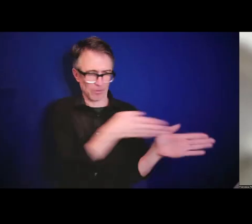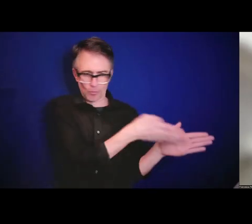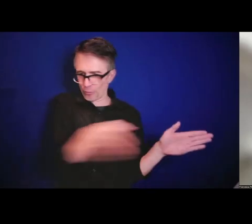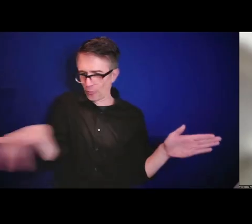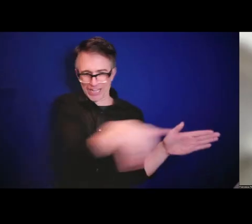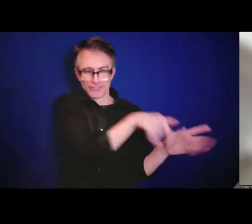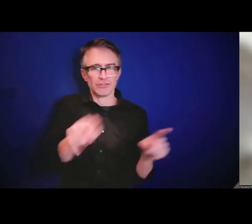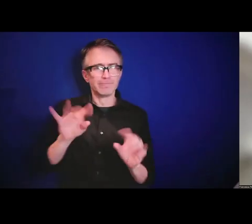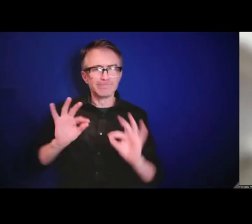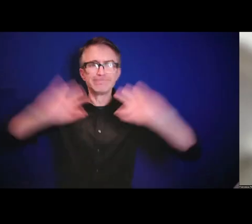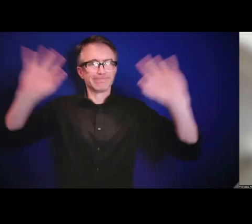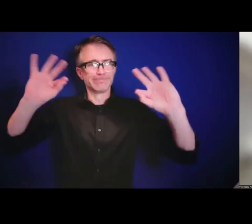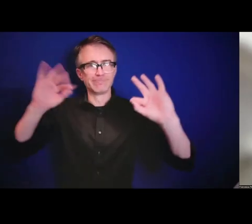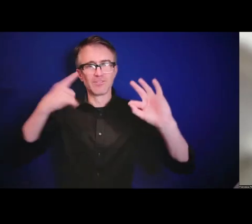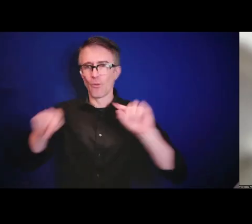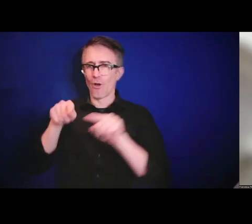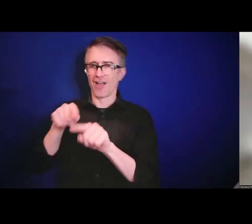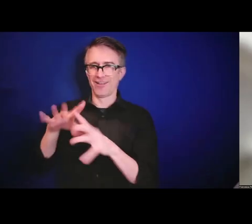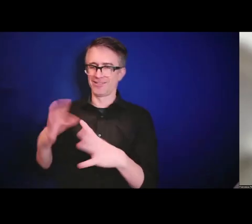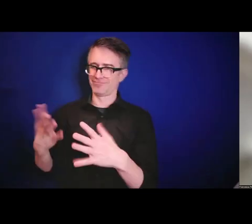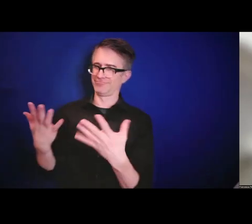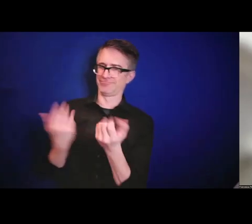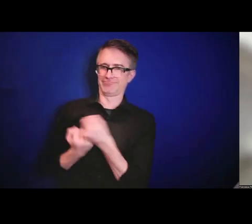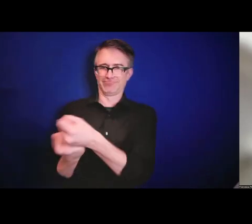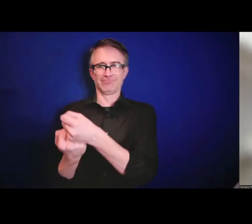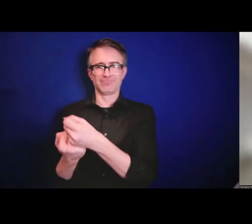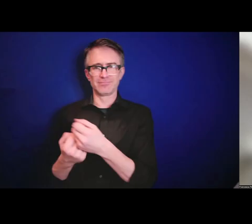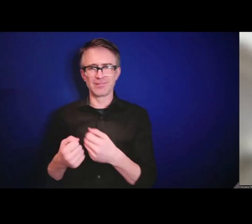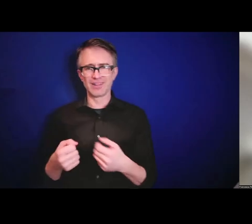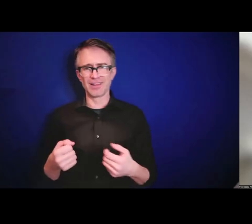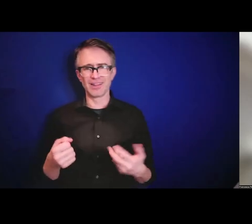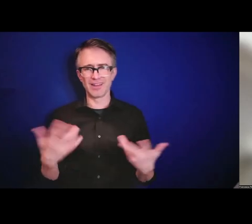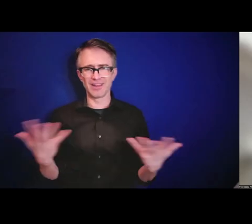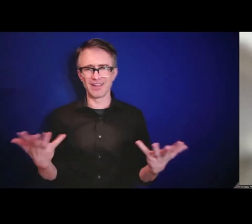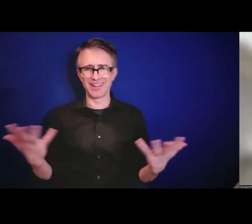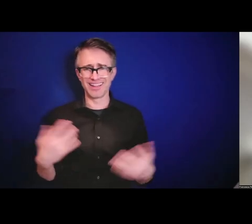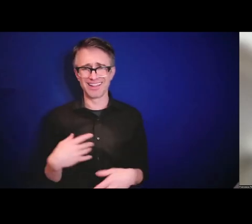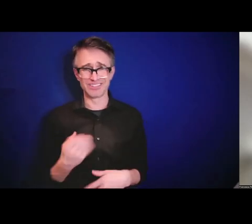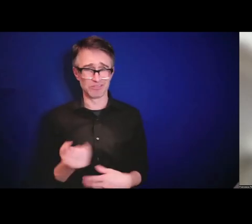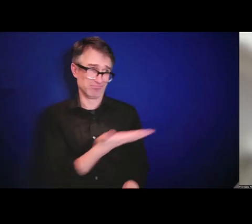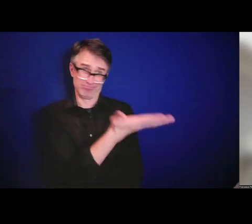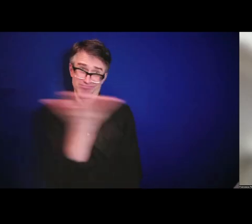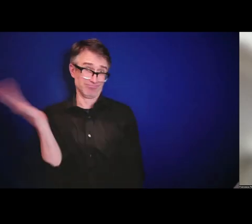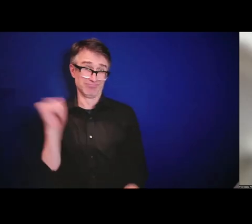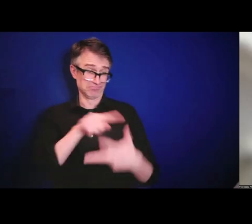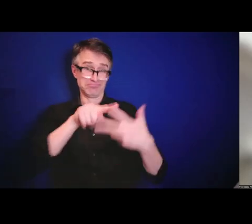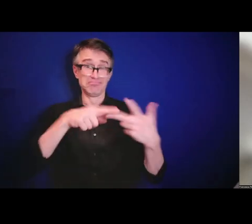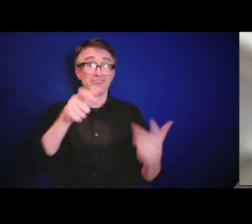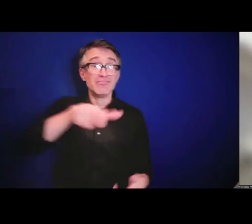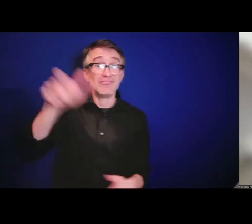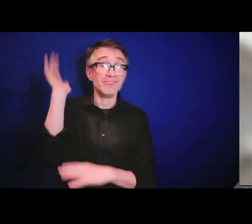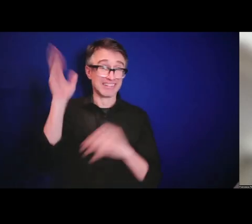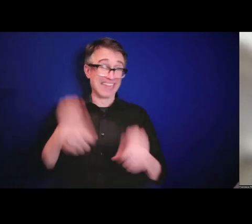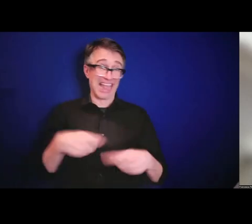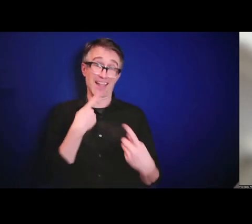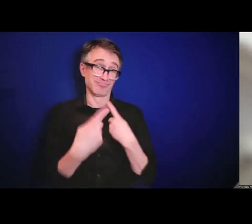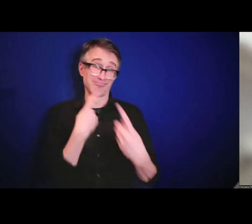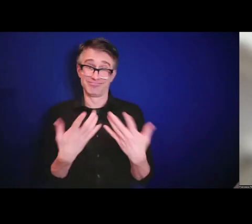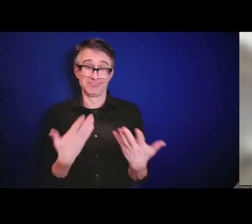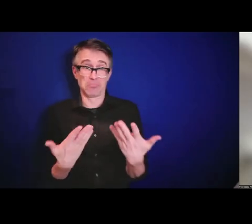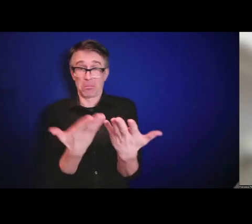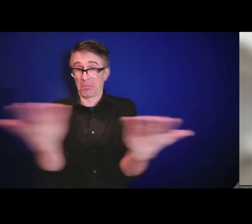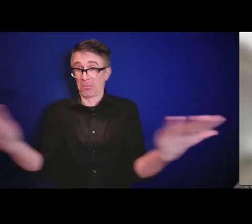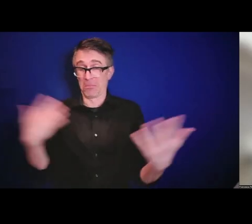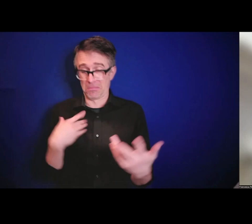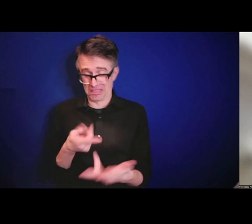Maybe Kate, well, I think all three of you have a lot of experience in this area. So I don't know who wants to start. Maybe we